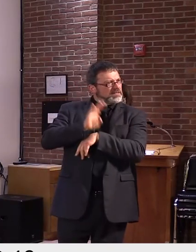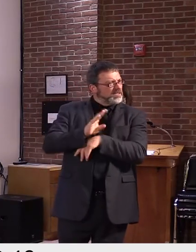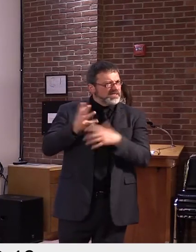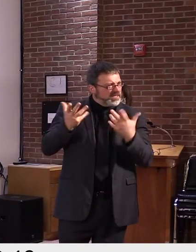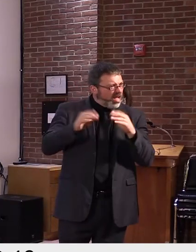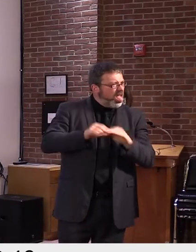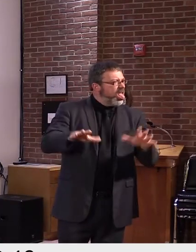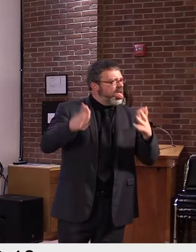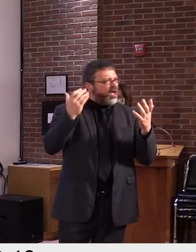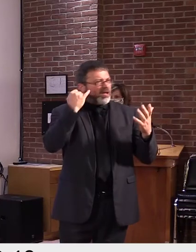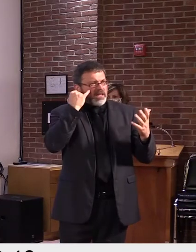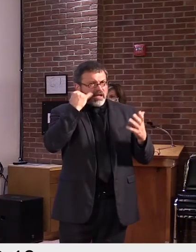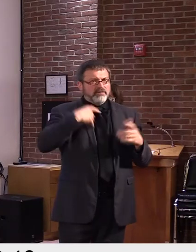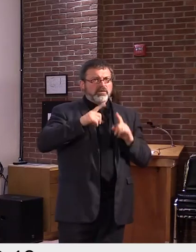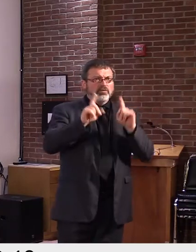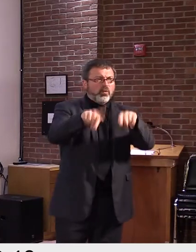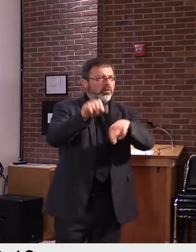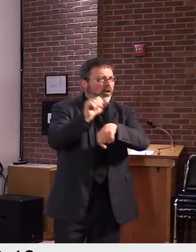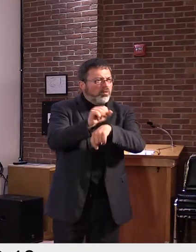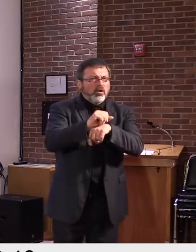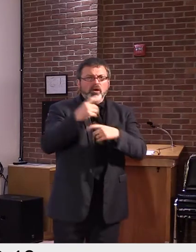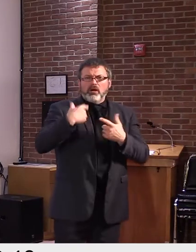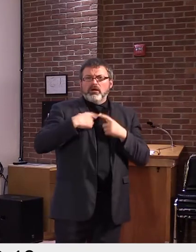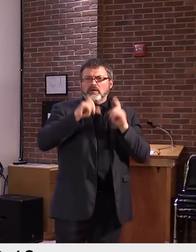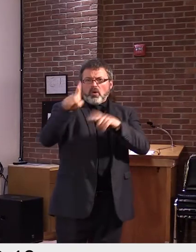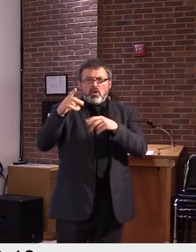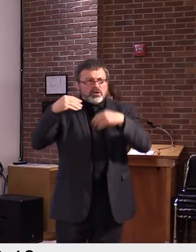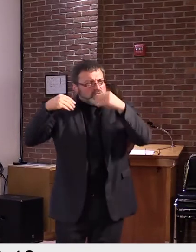work, they go home, that they interact with other people.